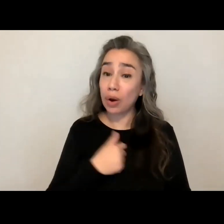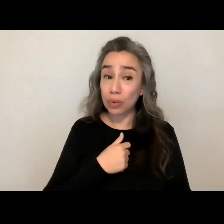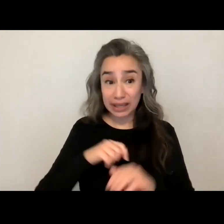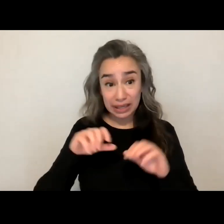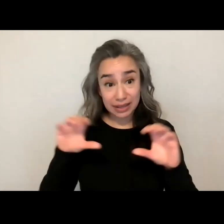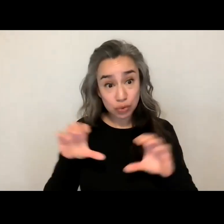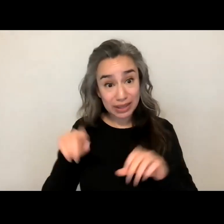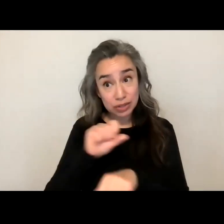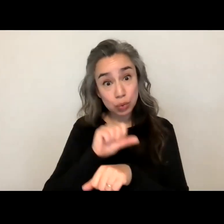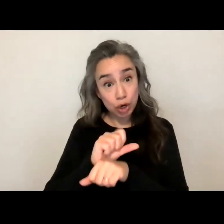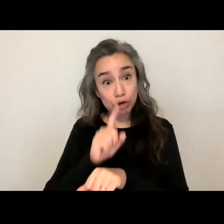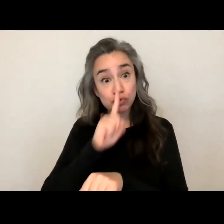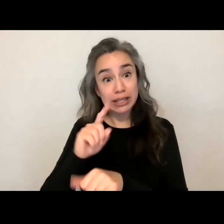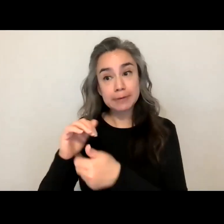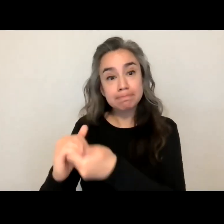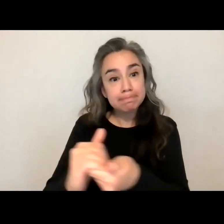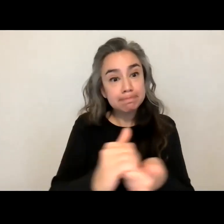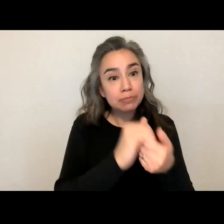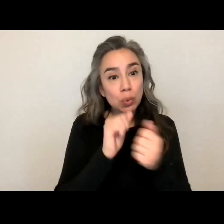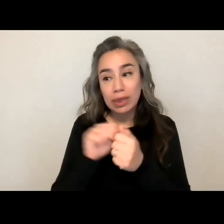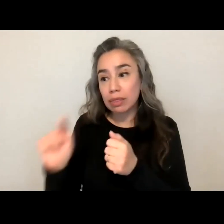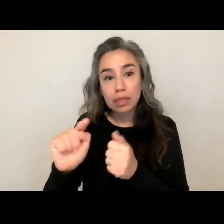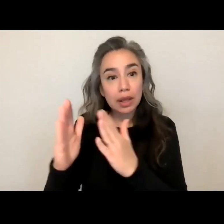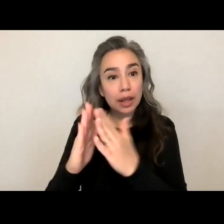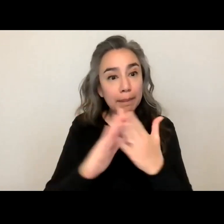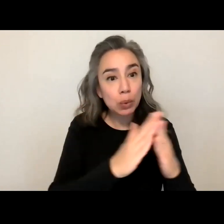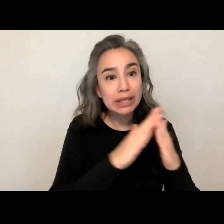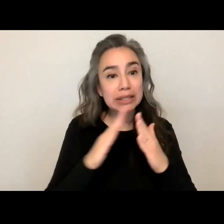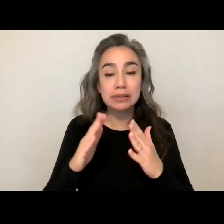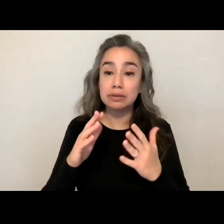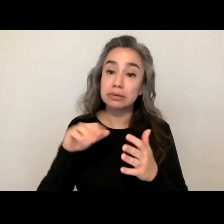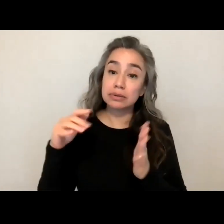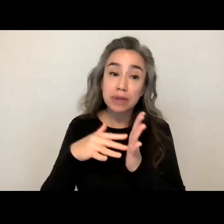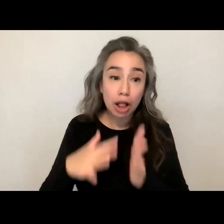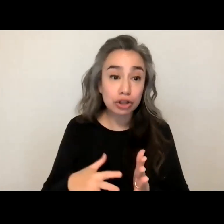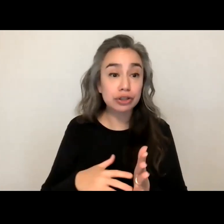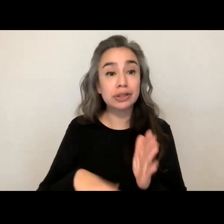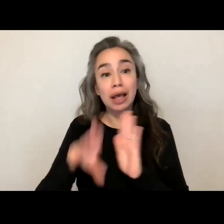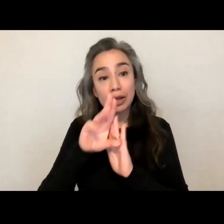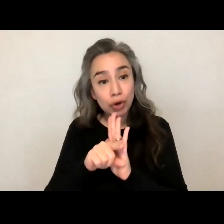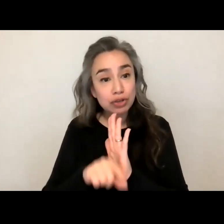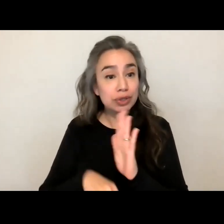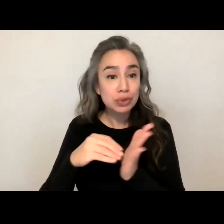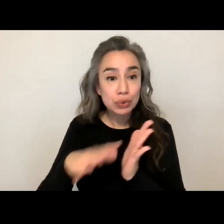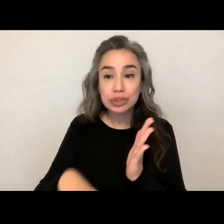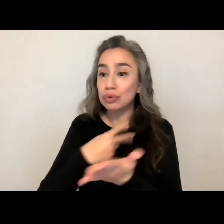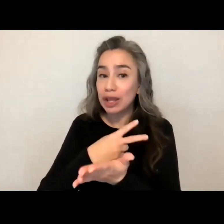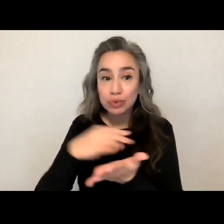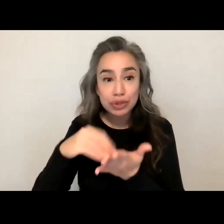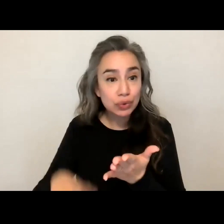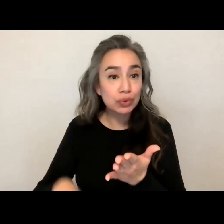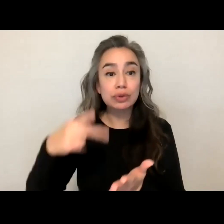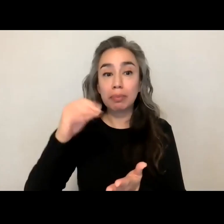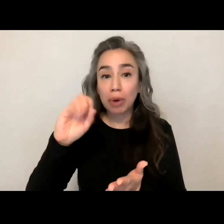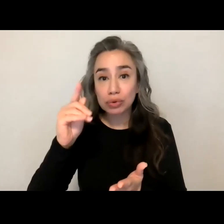from communities, that's other scholars, that's undergraduates, that's graduate students, that's postdoctoral scholars? And if we are not, we need to